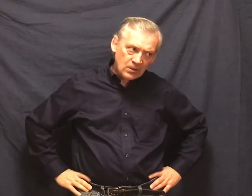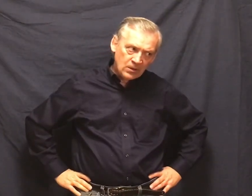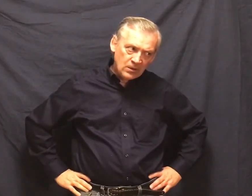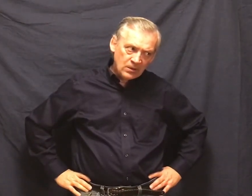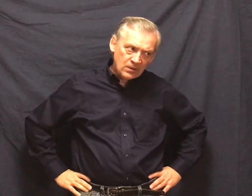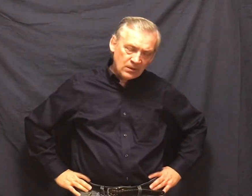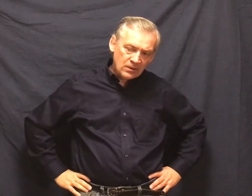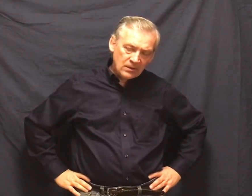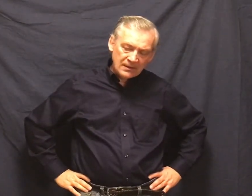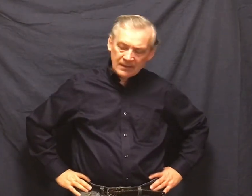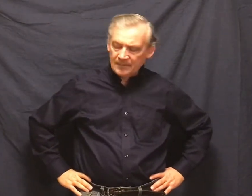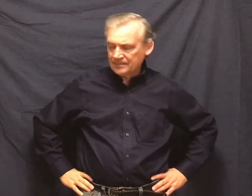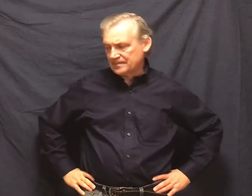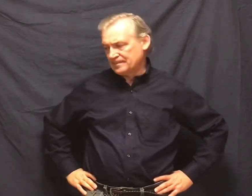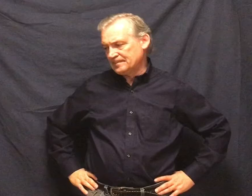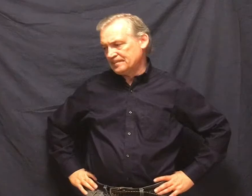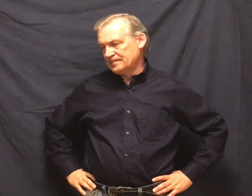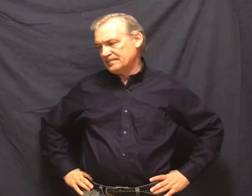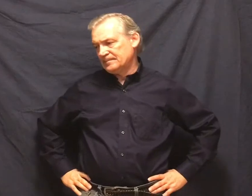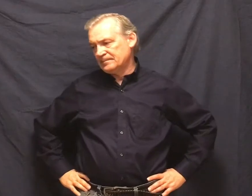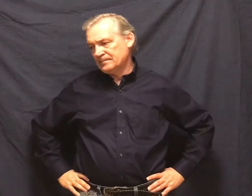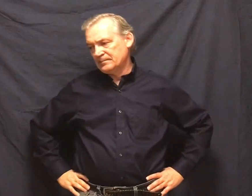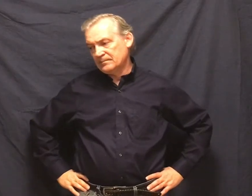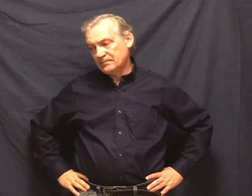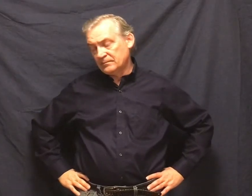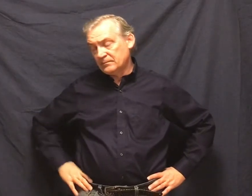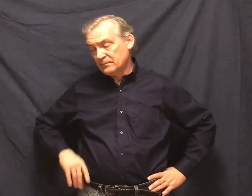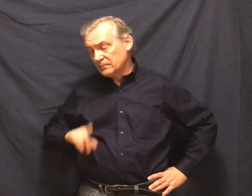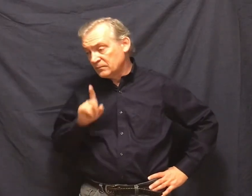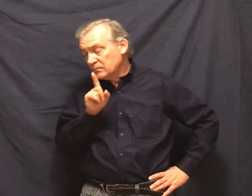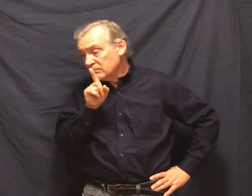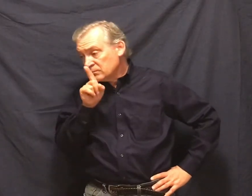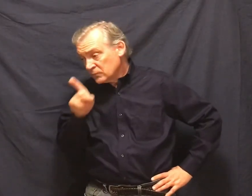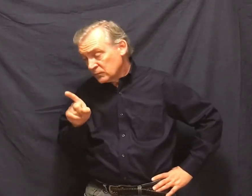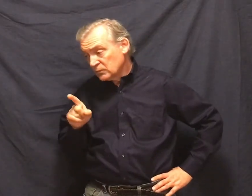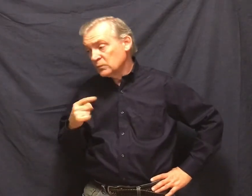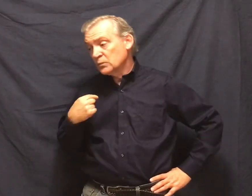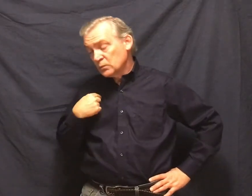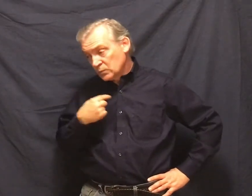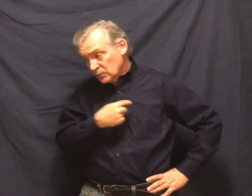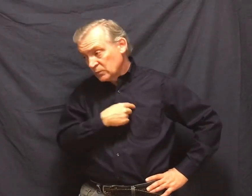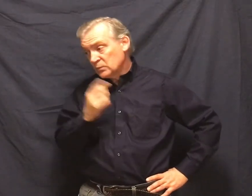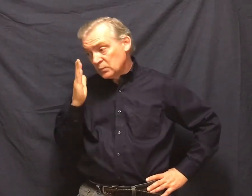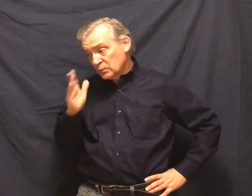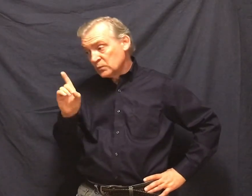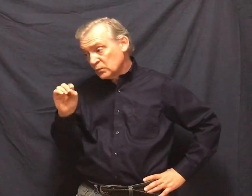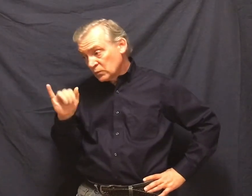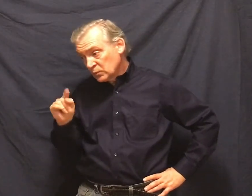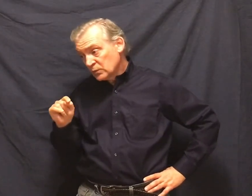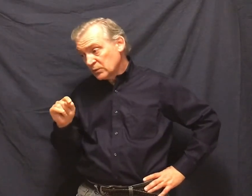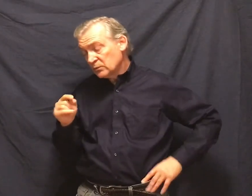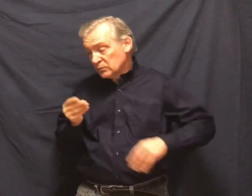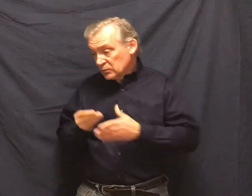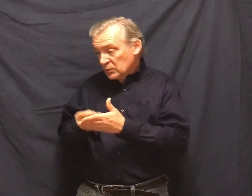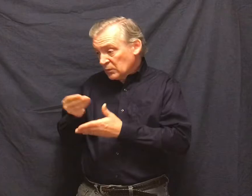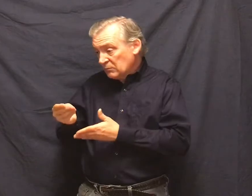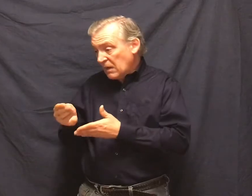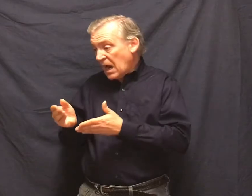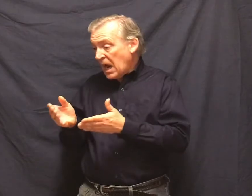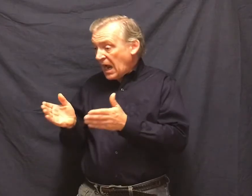Lenny said quietly, it ain't no lie. We're gonna do it. Gonna get a little place and live on the fat of the land.